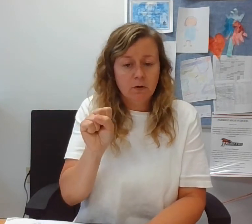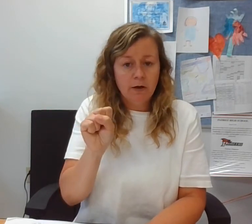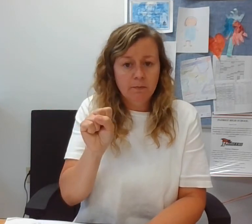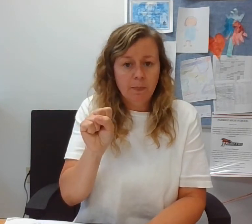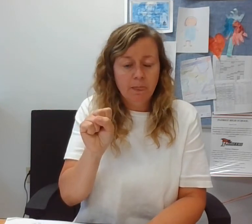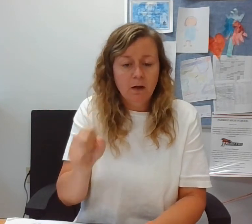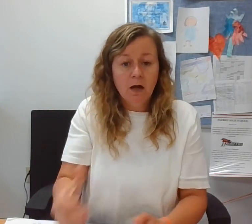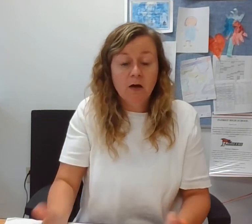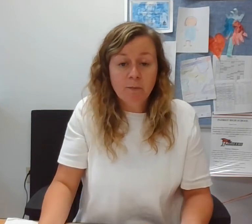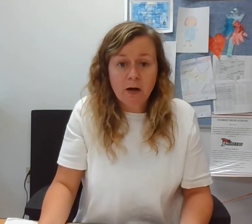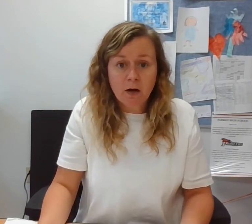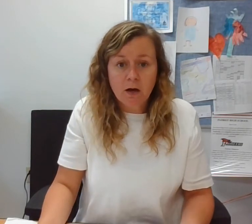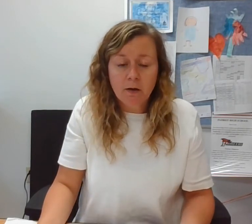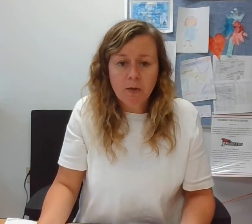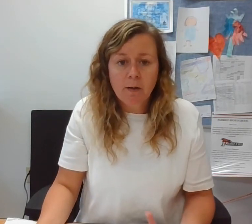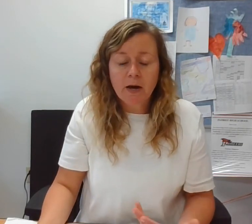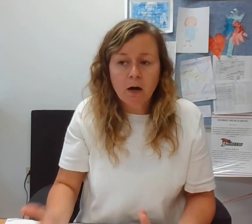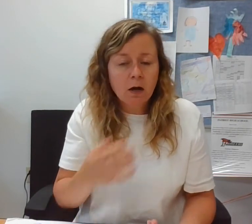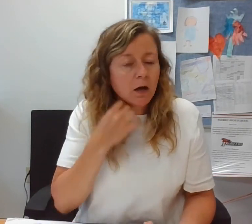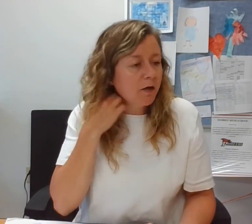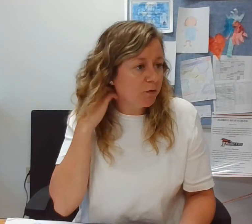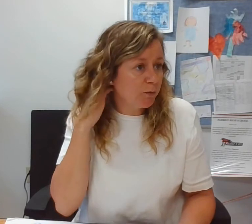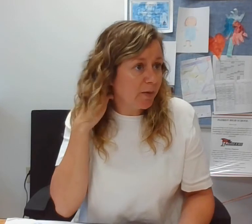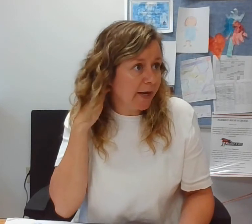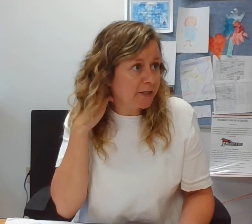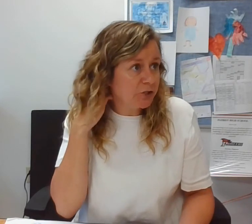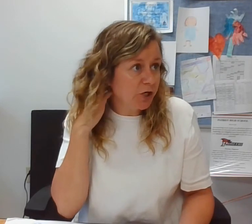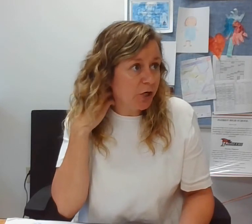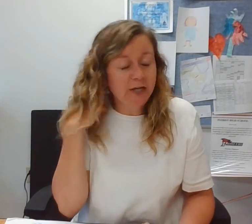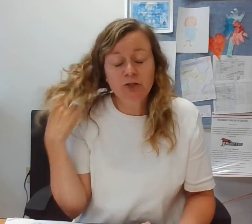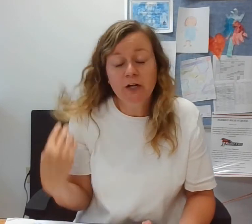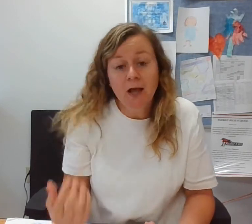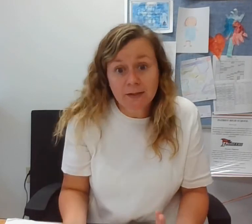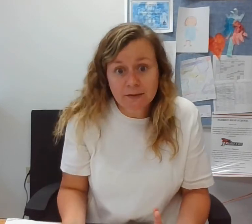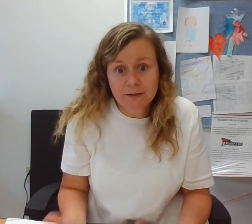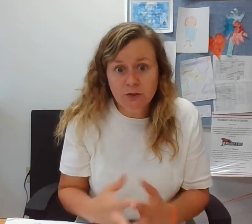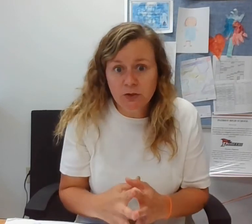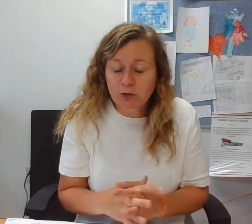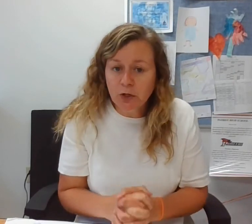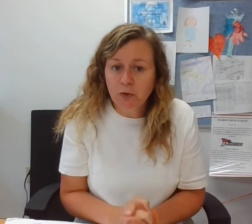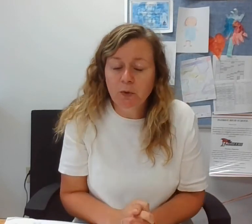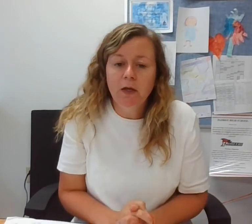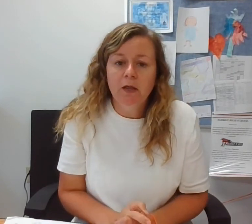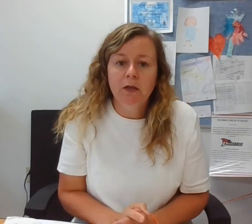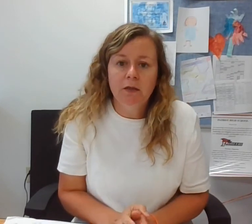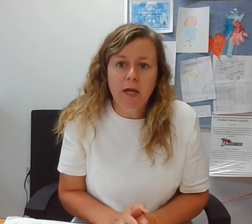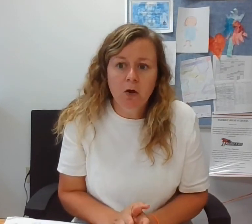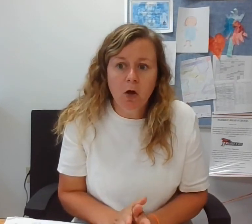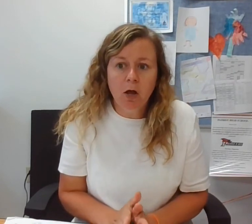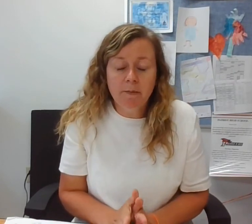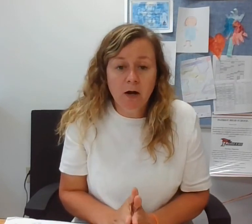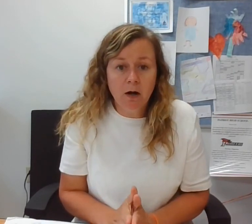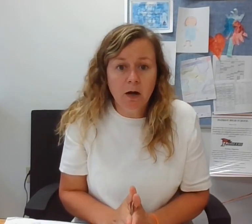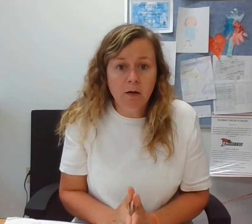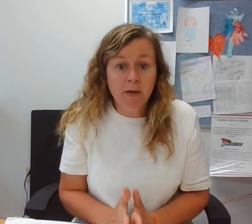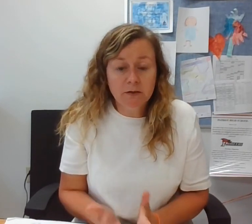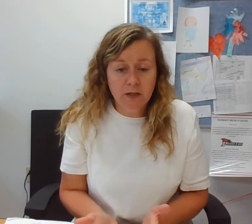okay? Of America. America, if you've been paying attention in your history classes, you would know that they call America a melting